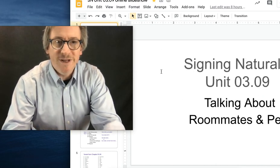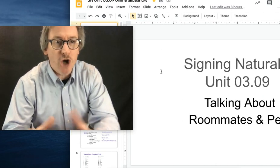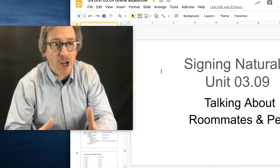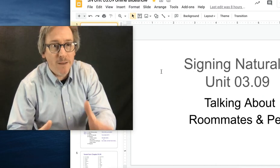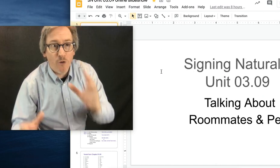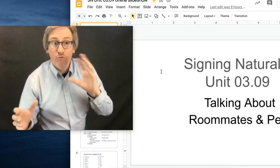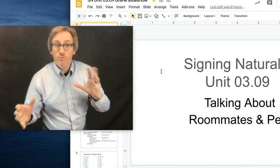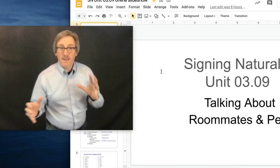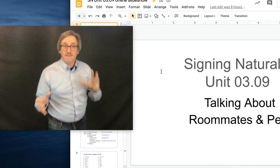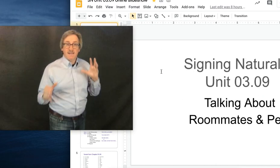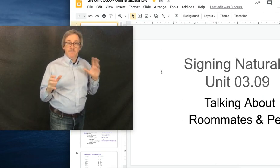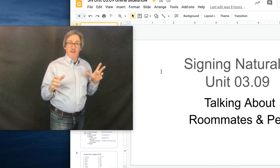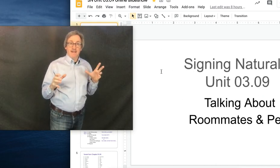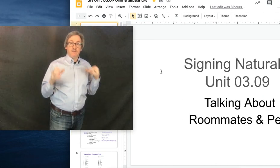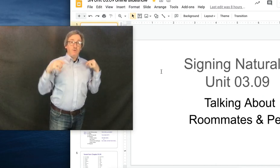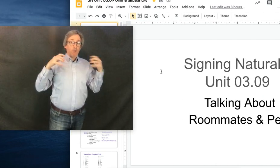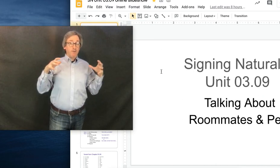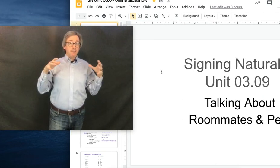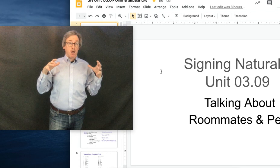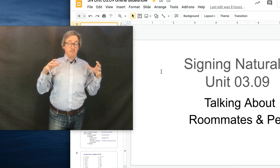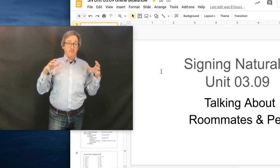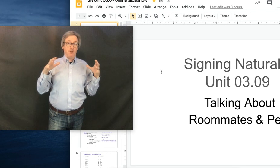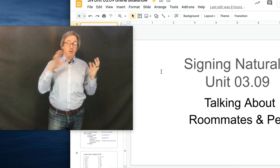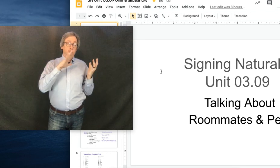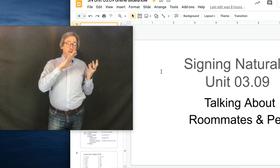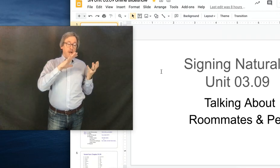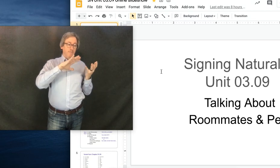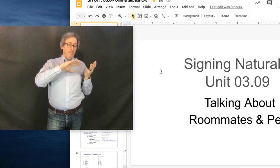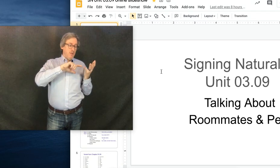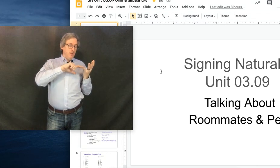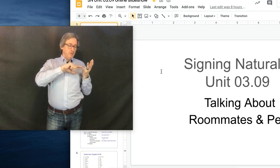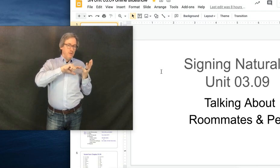we're going to be talking about roommates and pets. We've already talked about